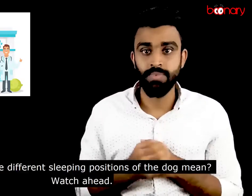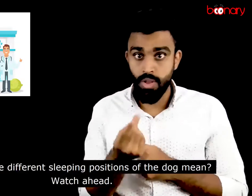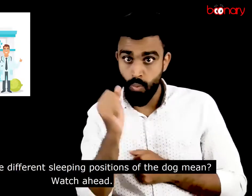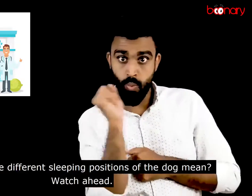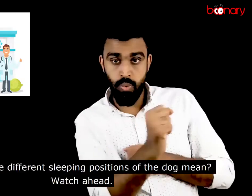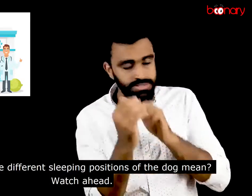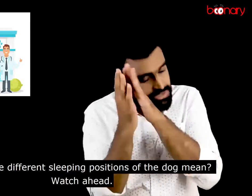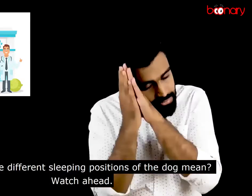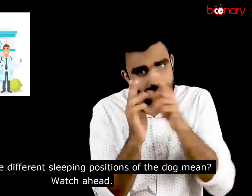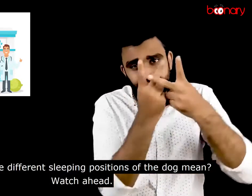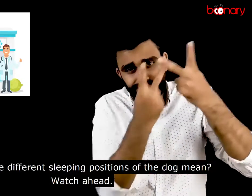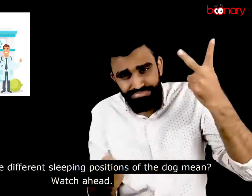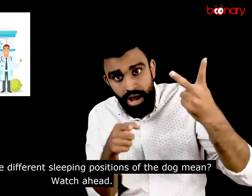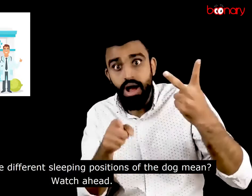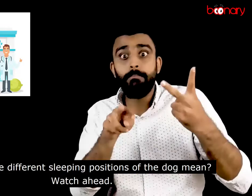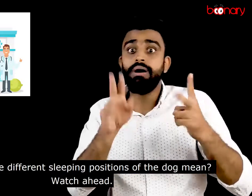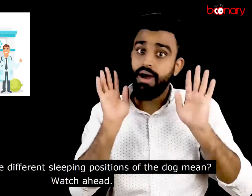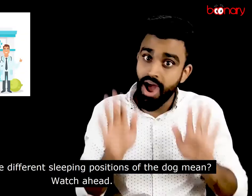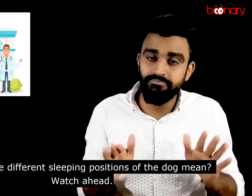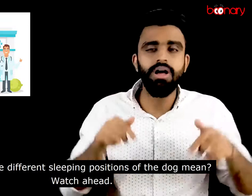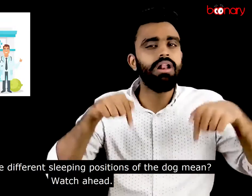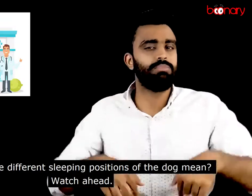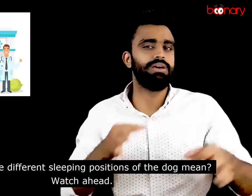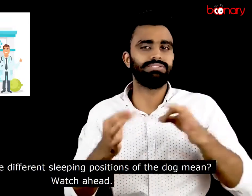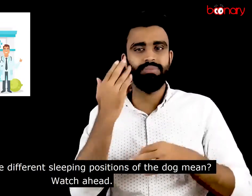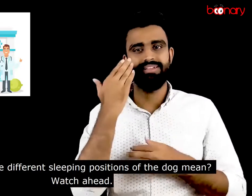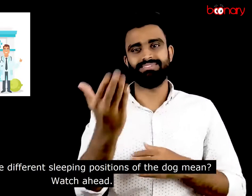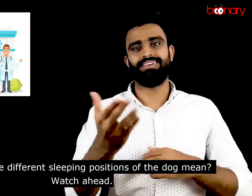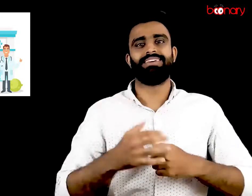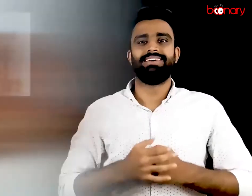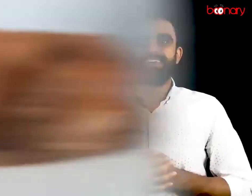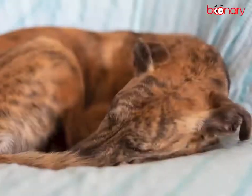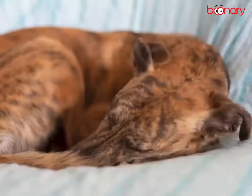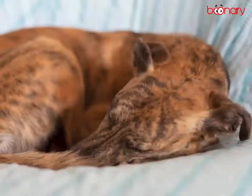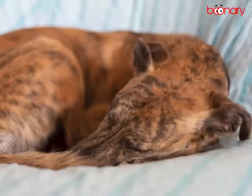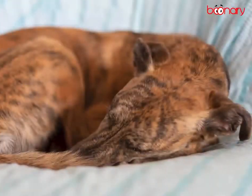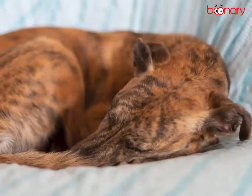What do the different sleeping positions of the dog mean? Watch ahead.